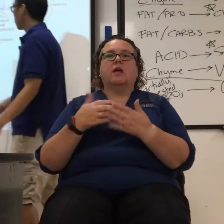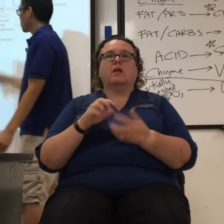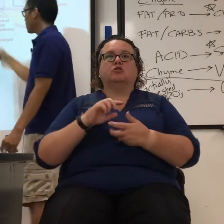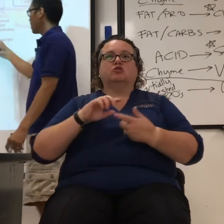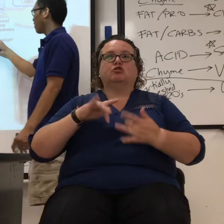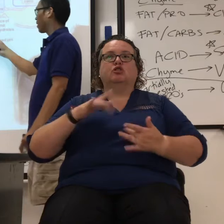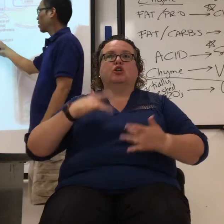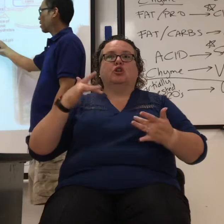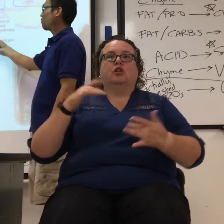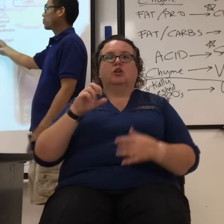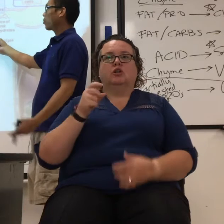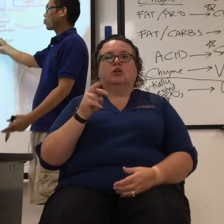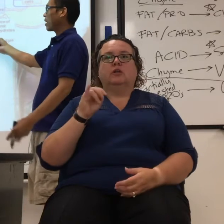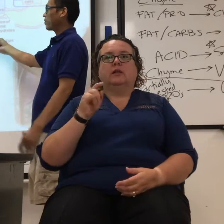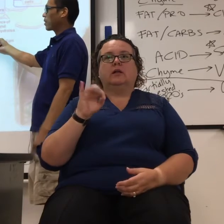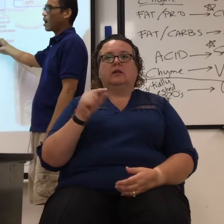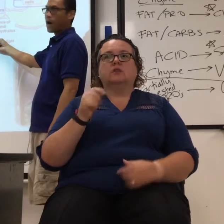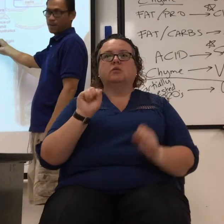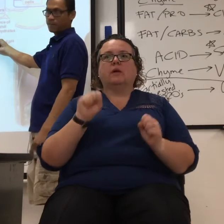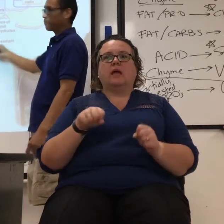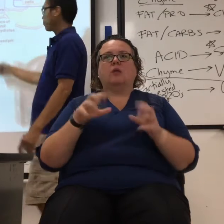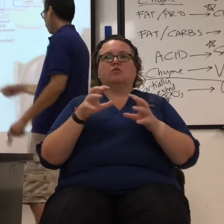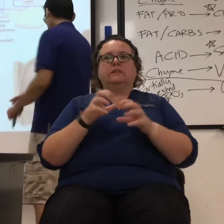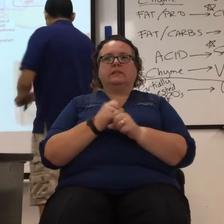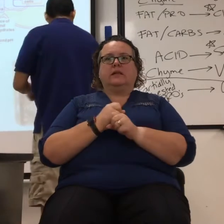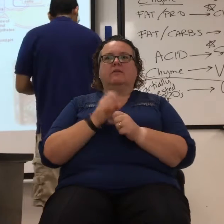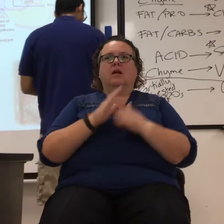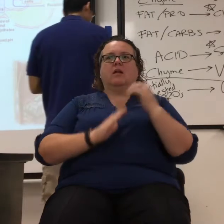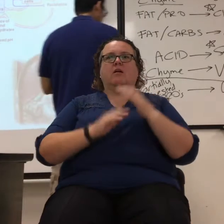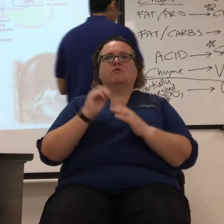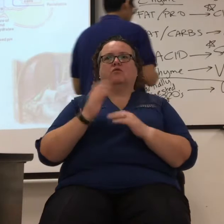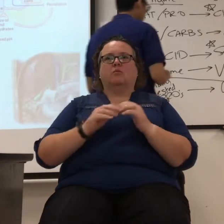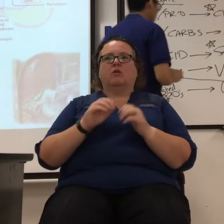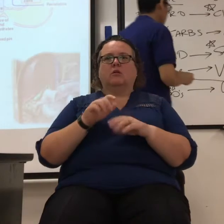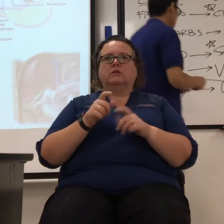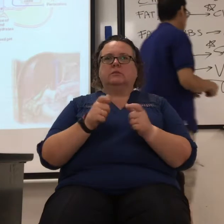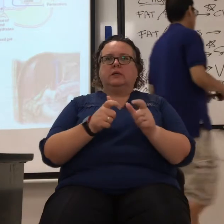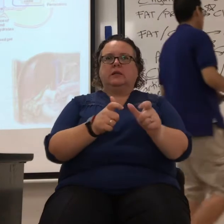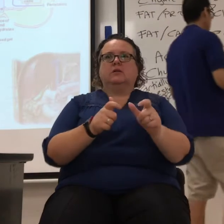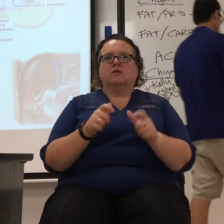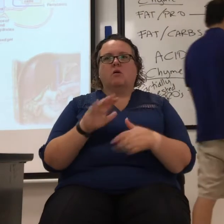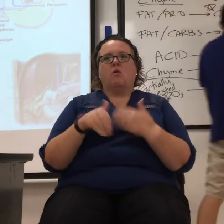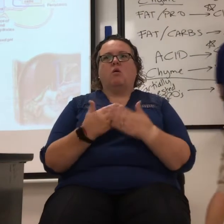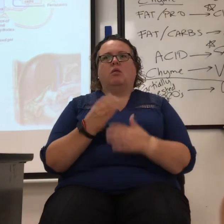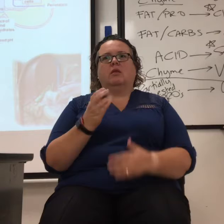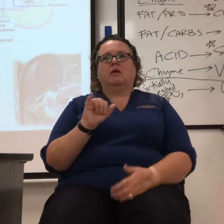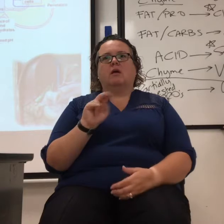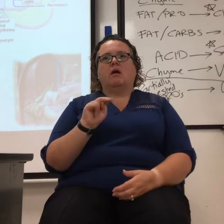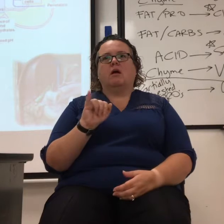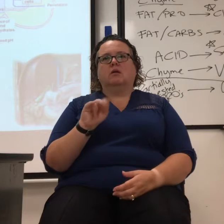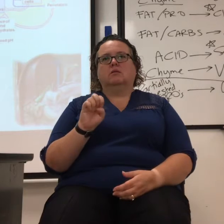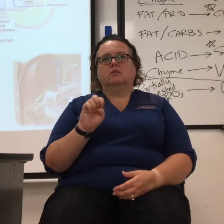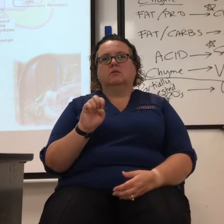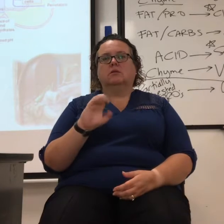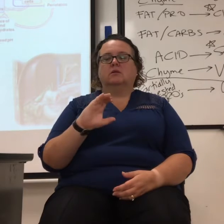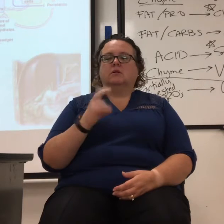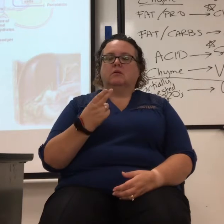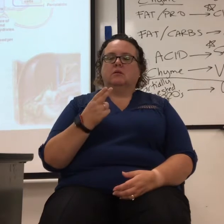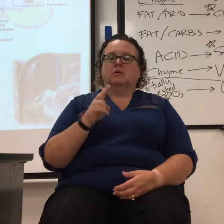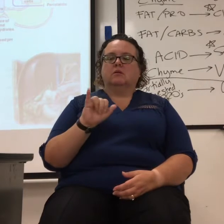can receive at a comfortable rate the chyme. So let me just kind of do this. So these all.